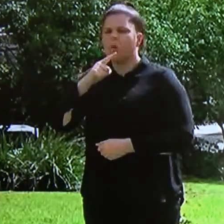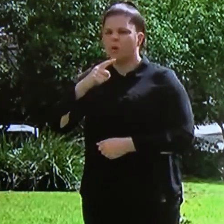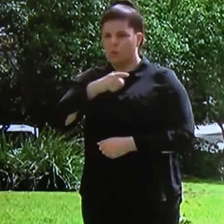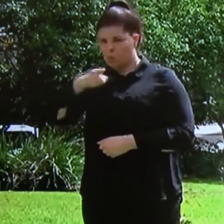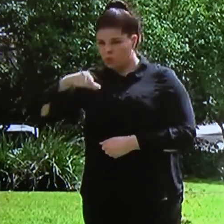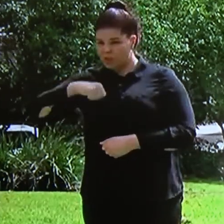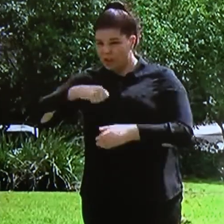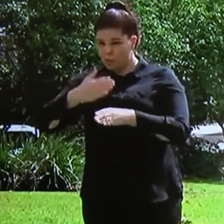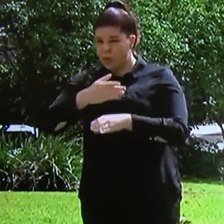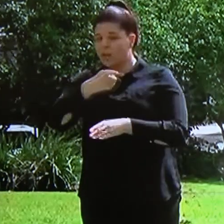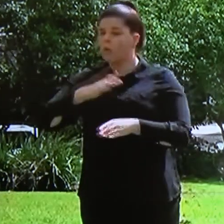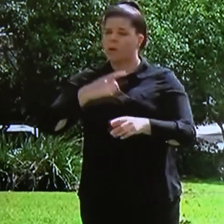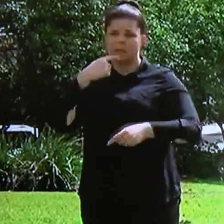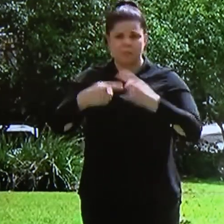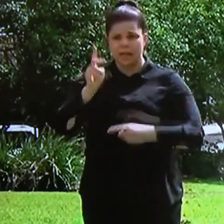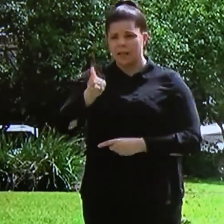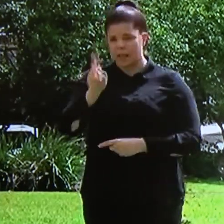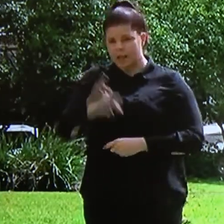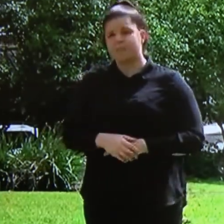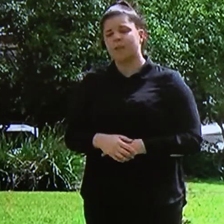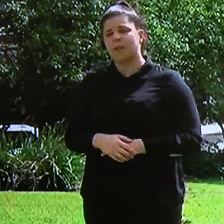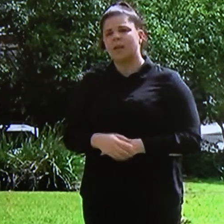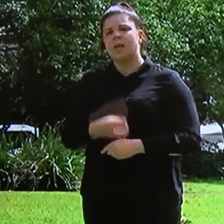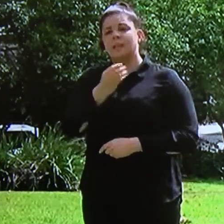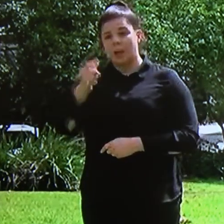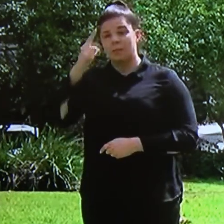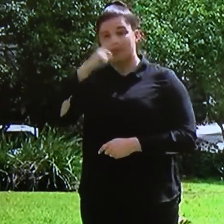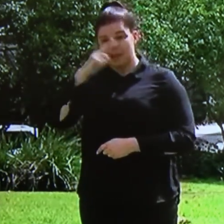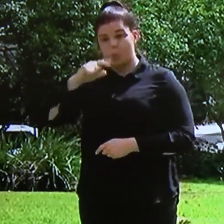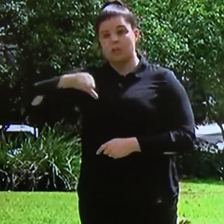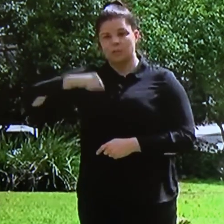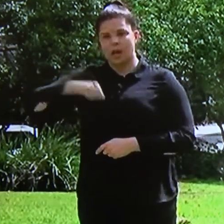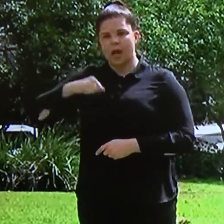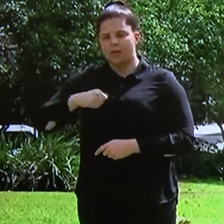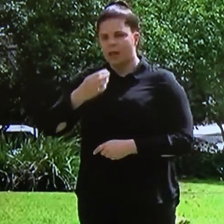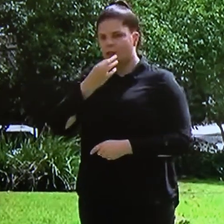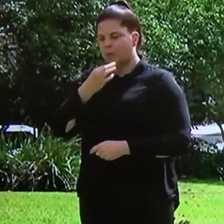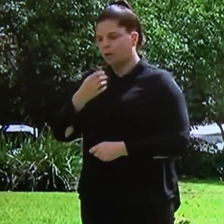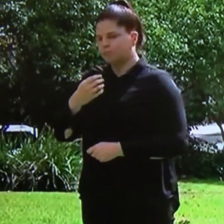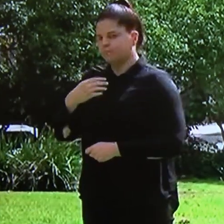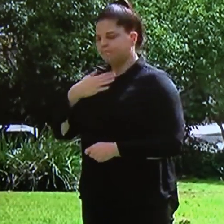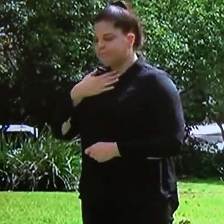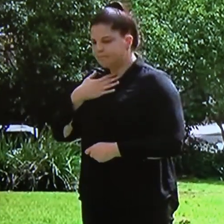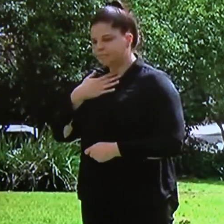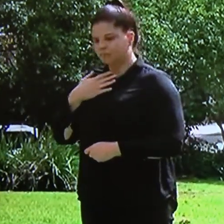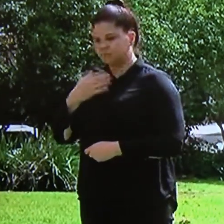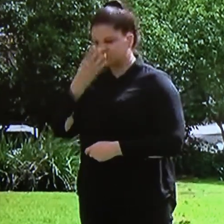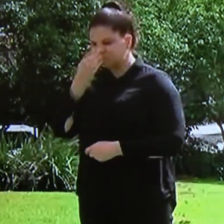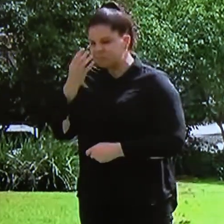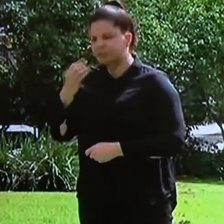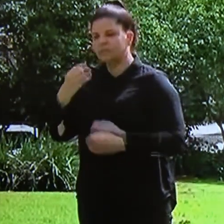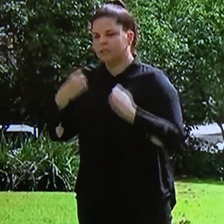it appears that some staff are still going to work even when they have symptoms, flu-like symptoms, just being